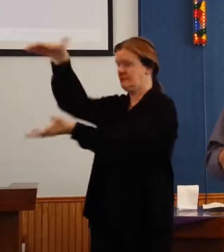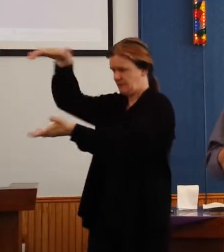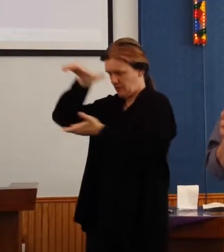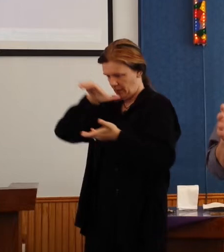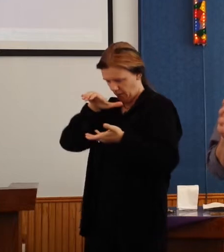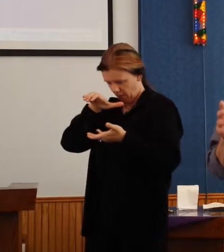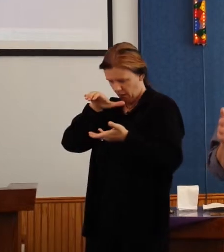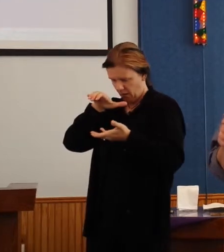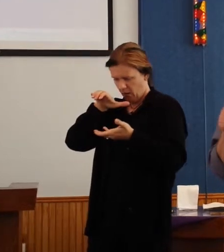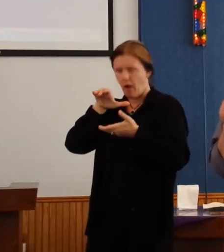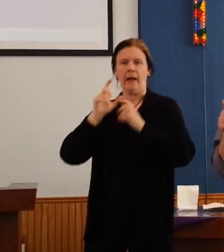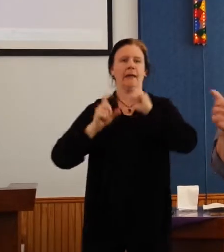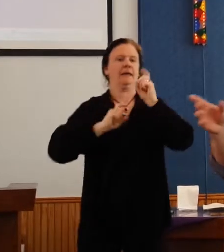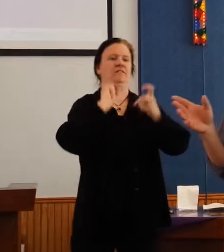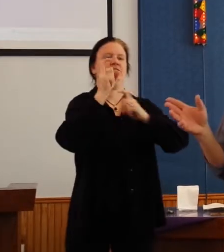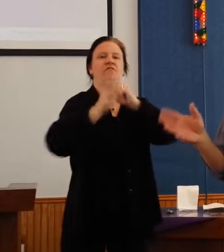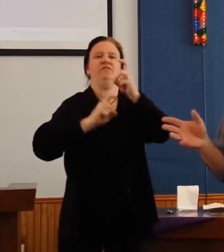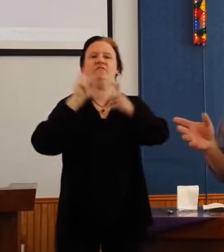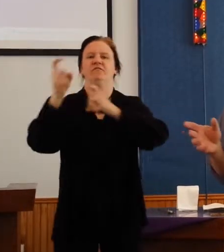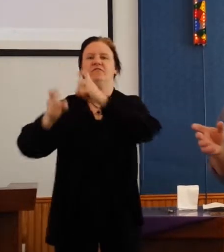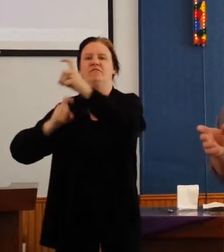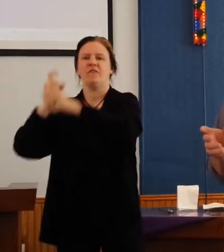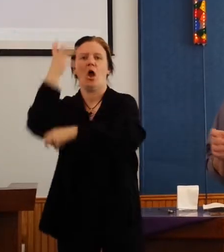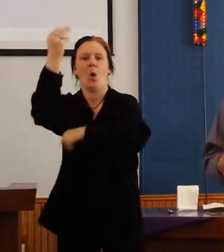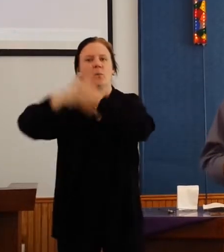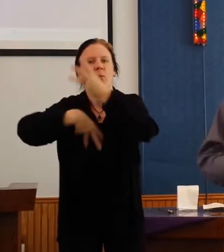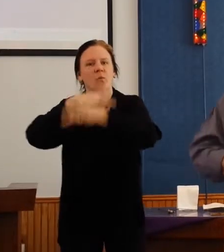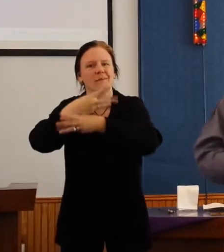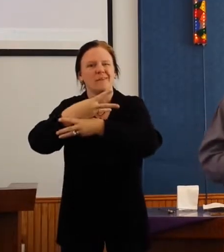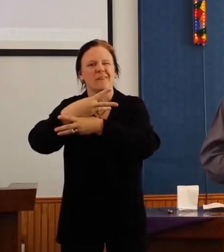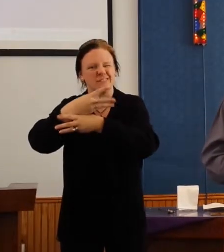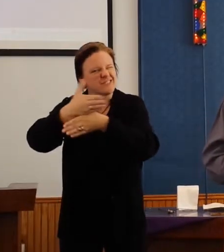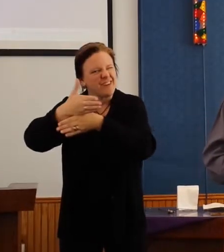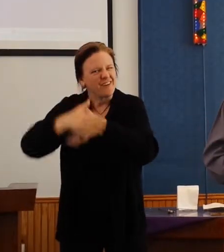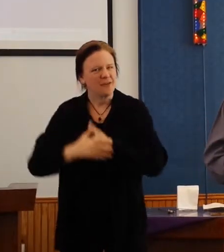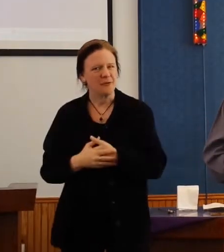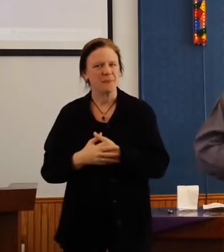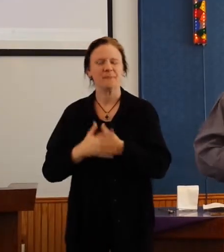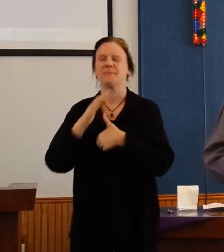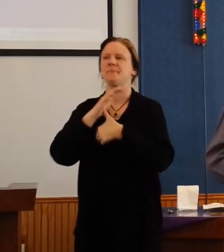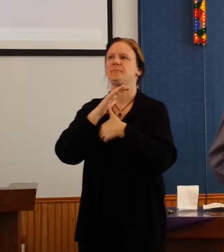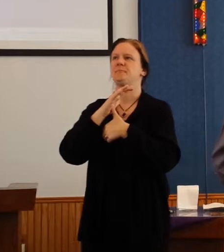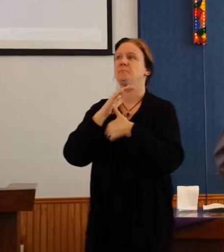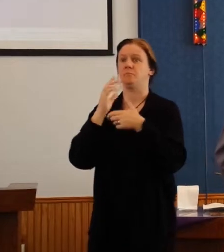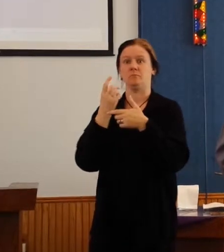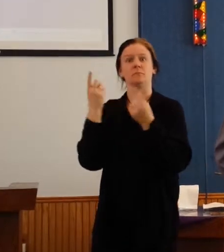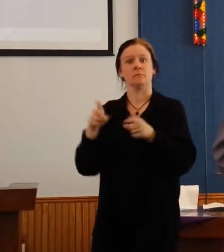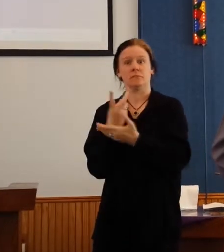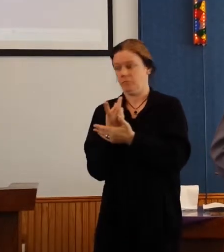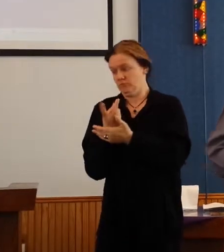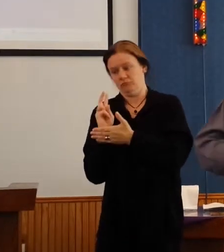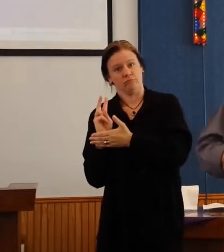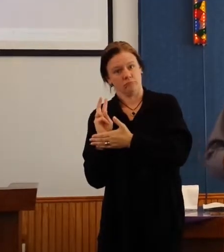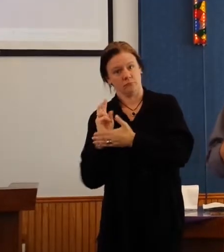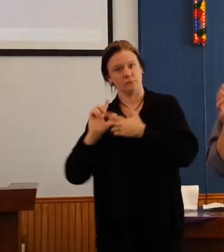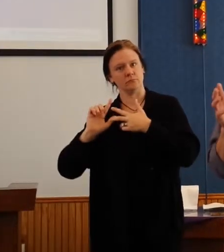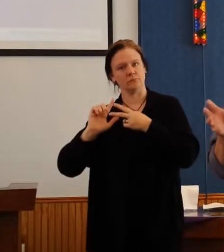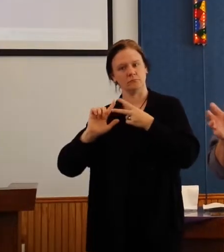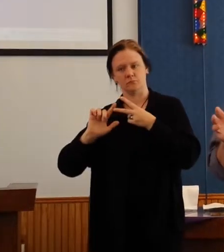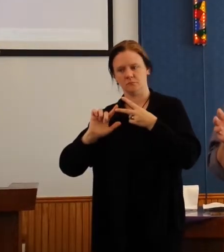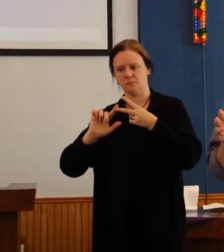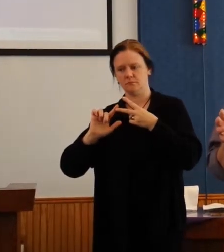and the message of God's love by doing something meaningful for someone else. 2 weeks ago, we heard